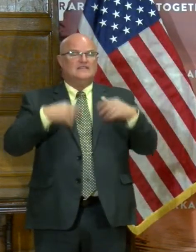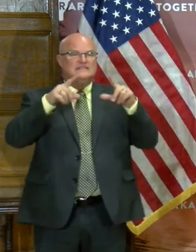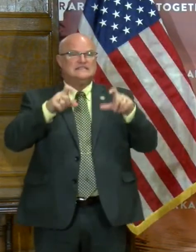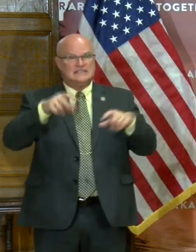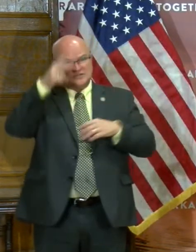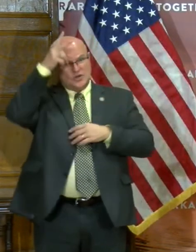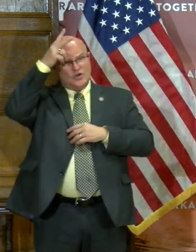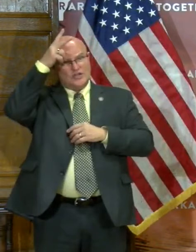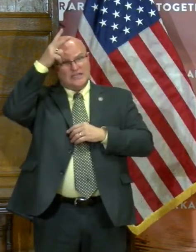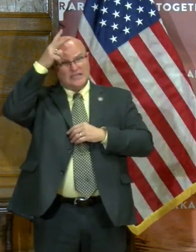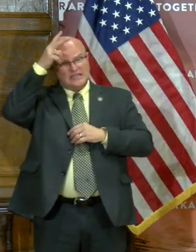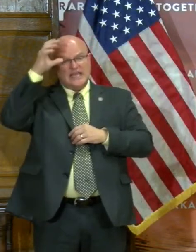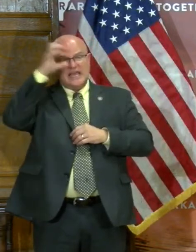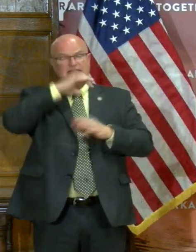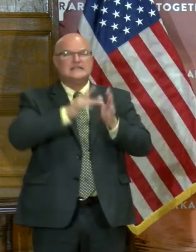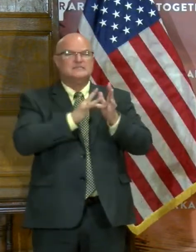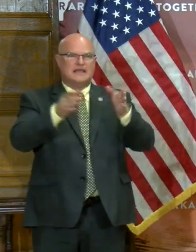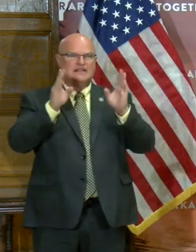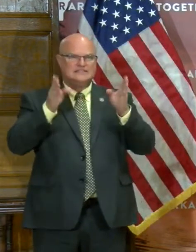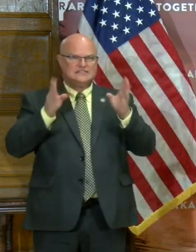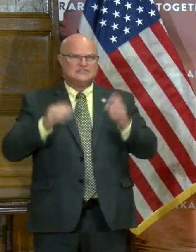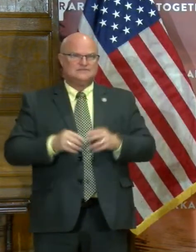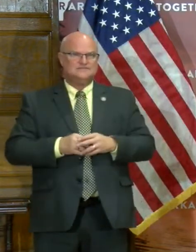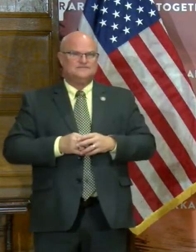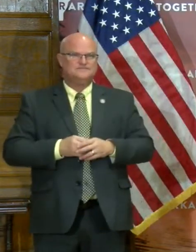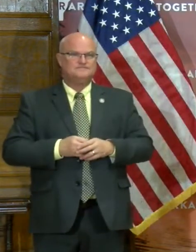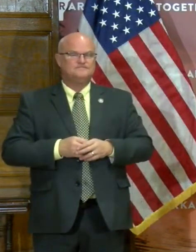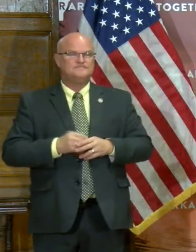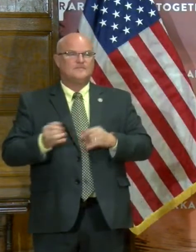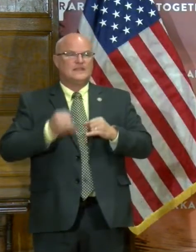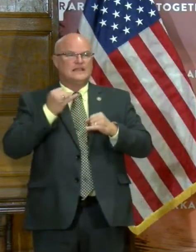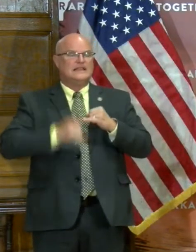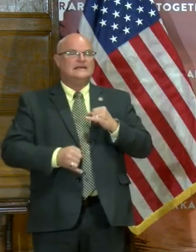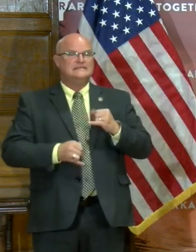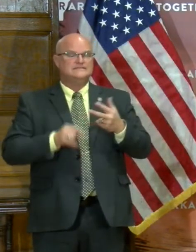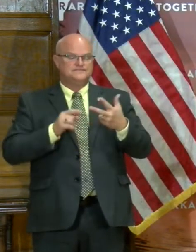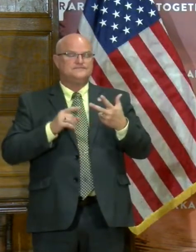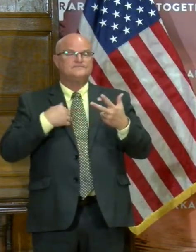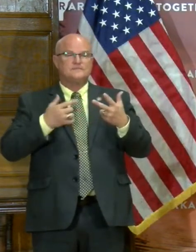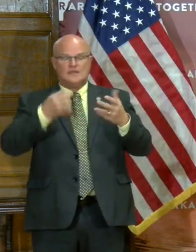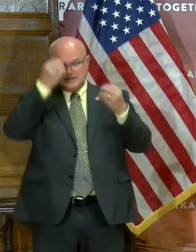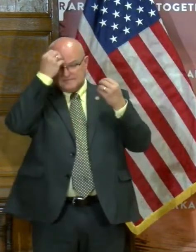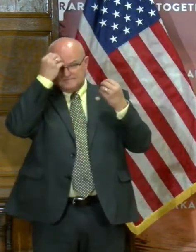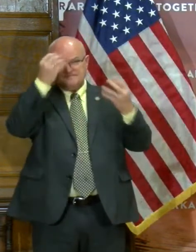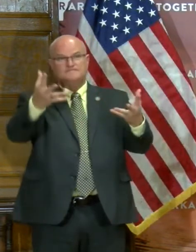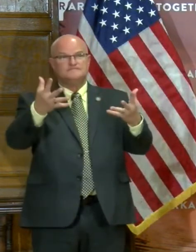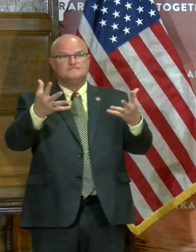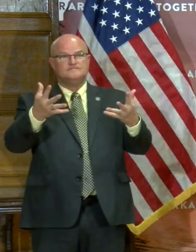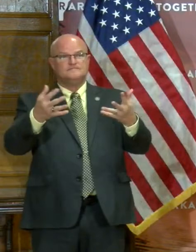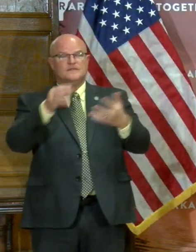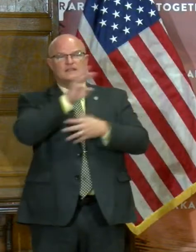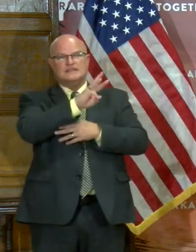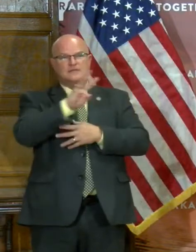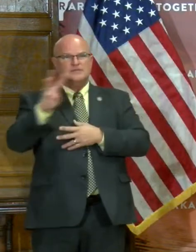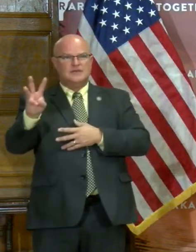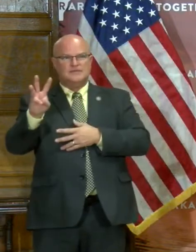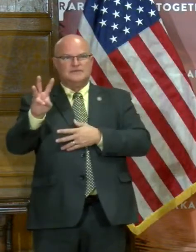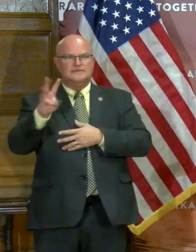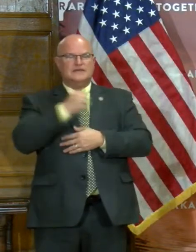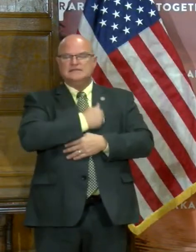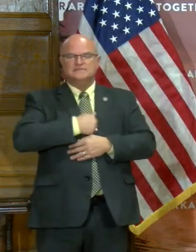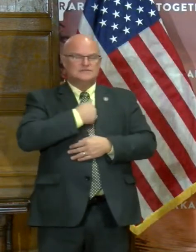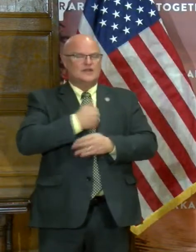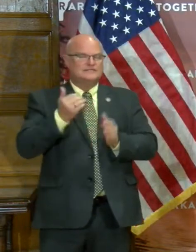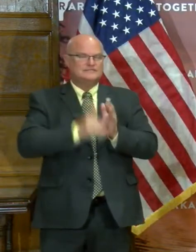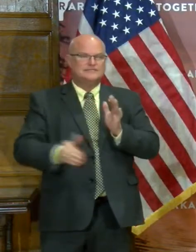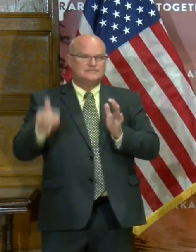tested early and seek medical attention. And lastly, I want to drive home the 3 W's. Again, I'm sorry I